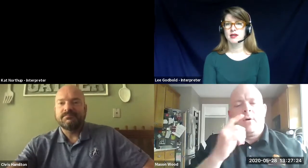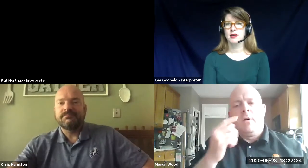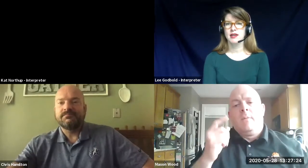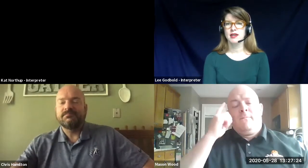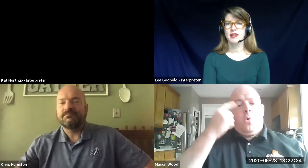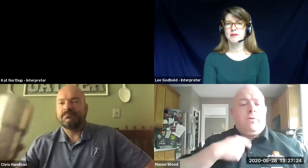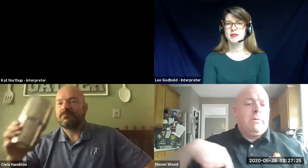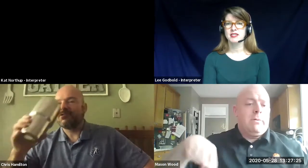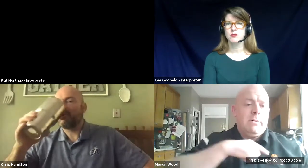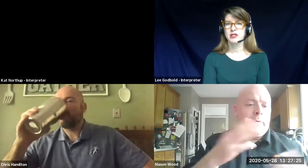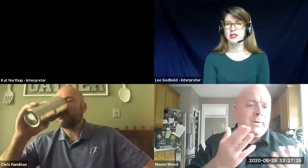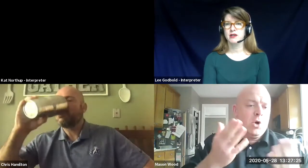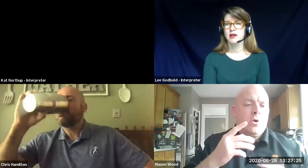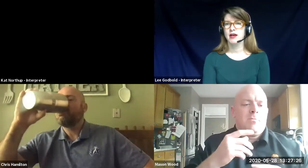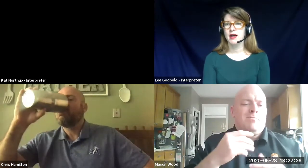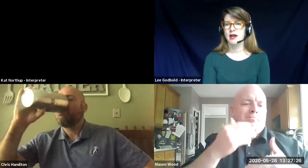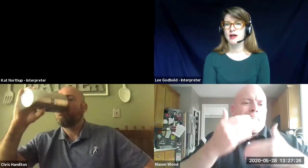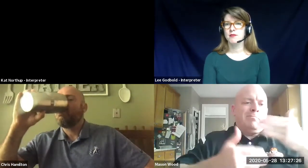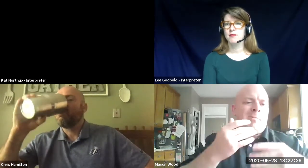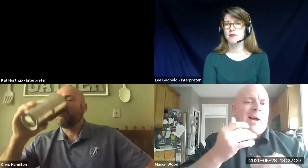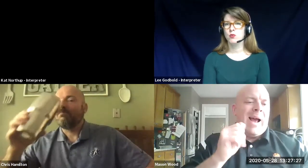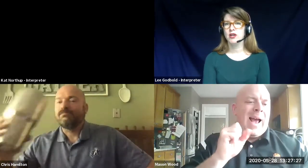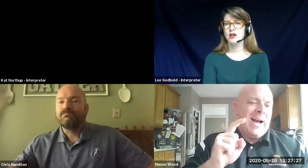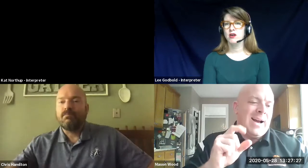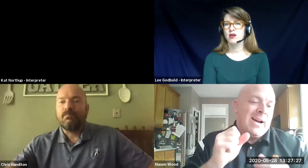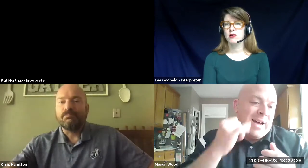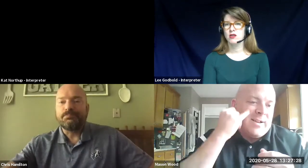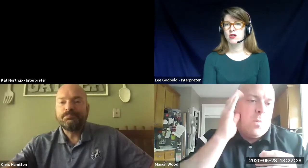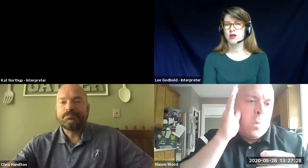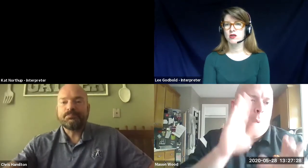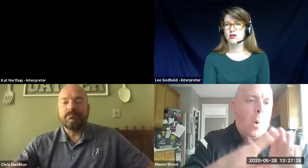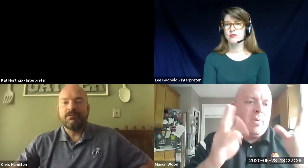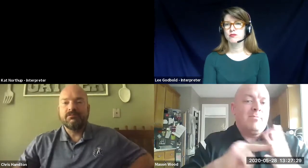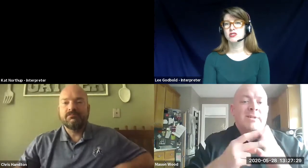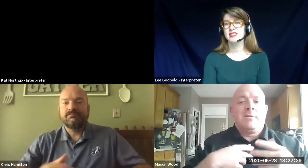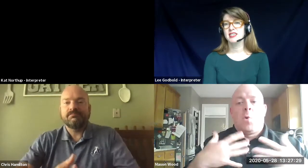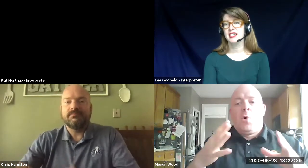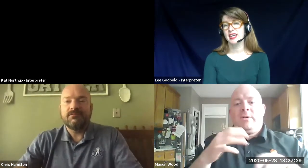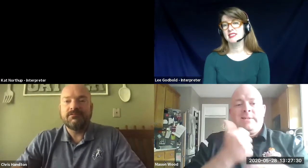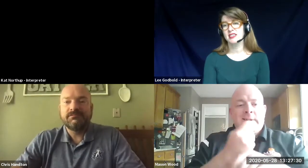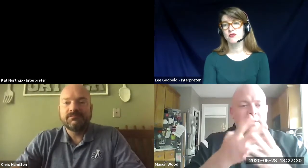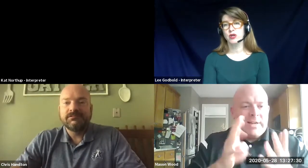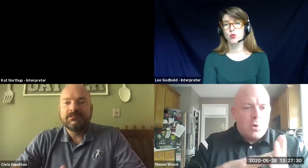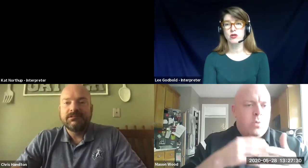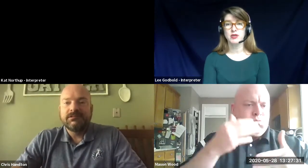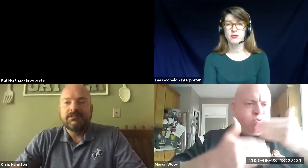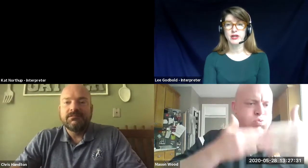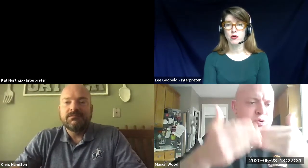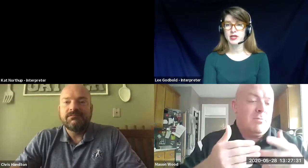Yeah, hey, Mason Wood here. We all are proceeding as if we will be